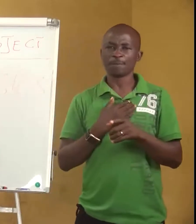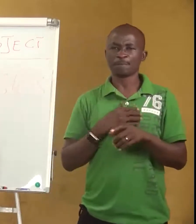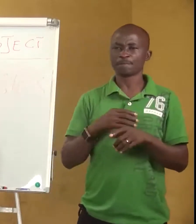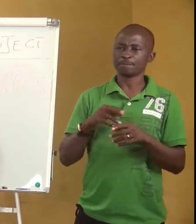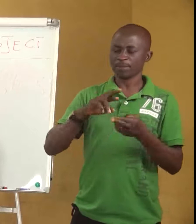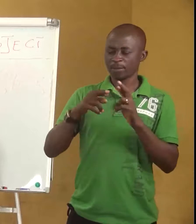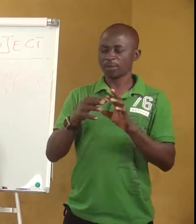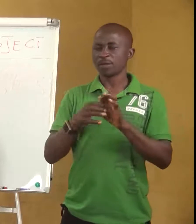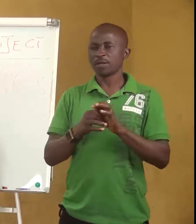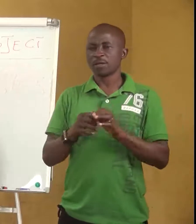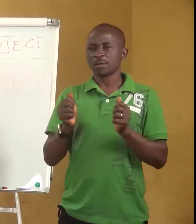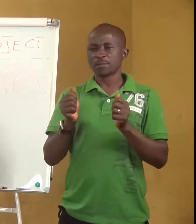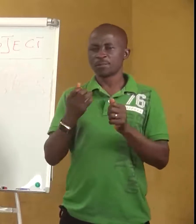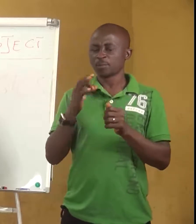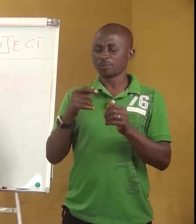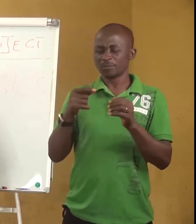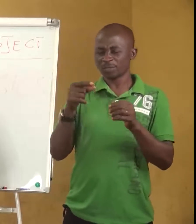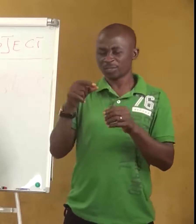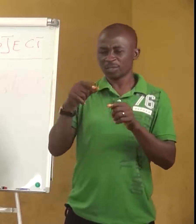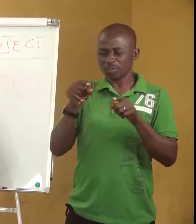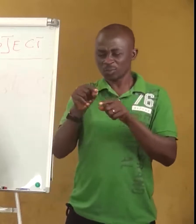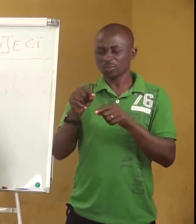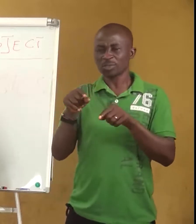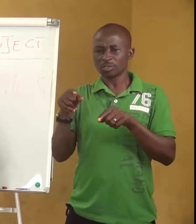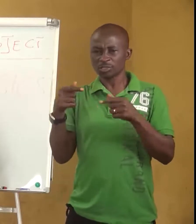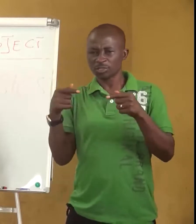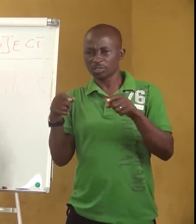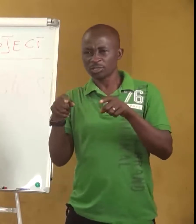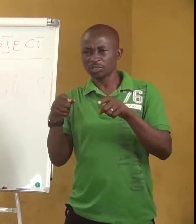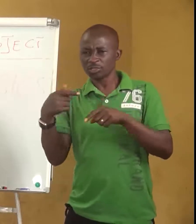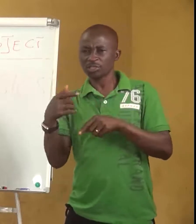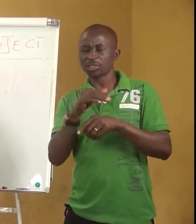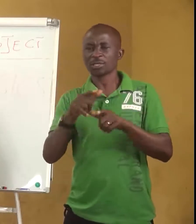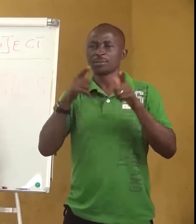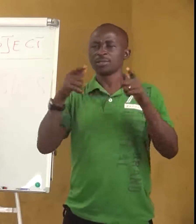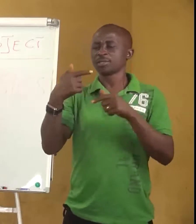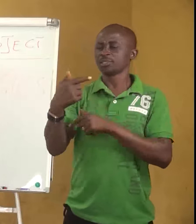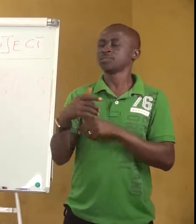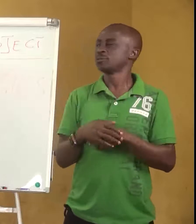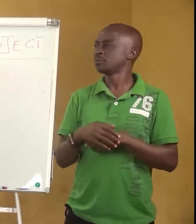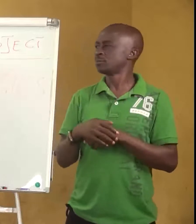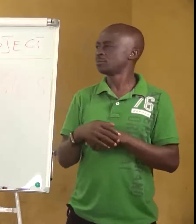relationship between small g, acceleration due to gravity, and capital G, the